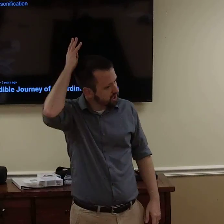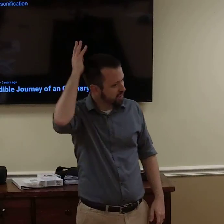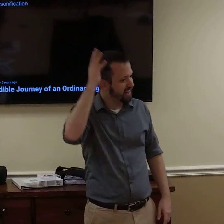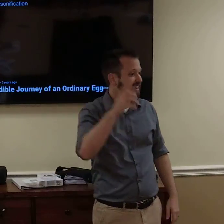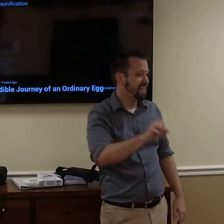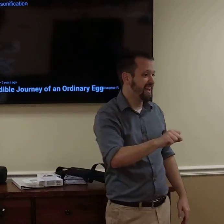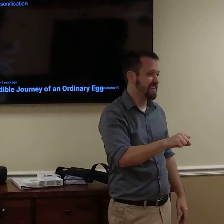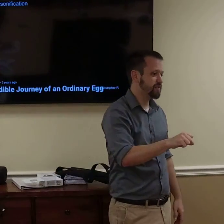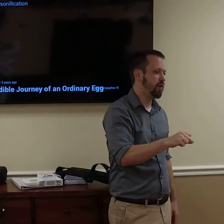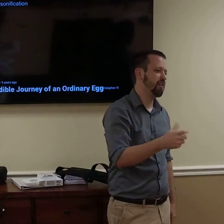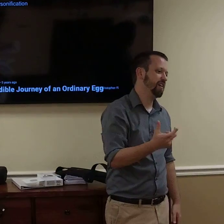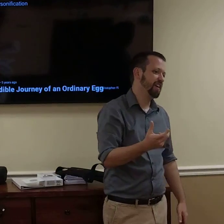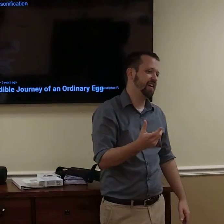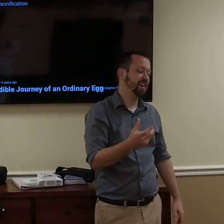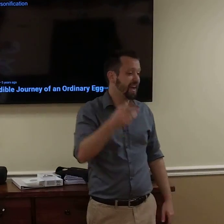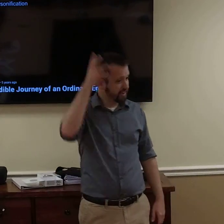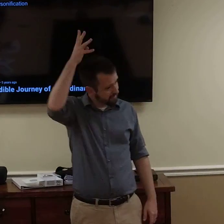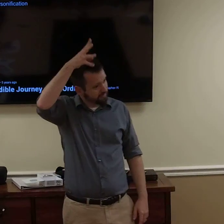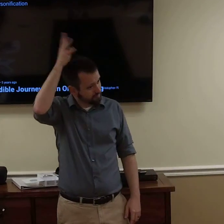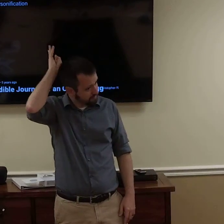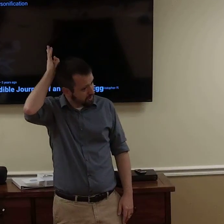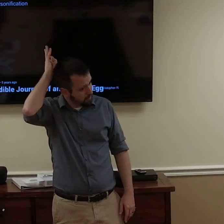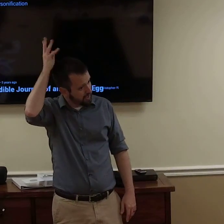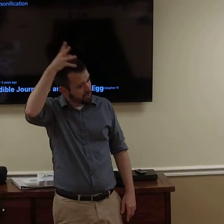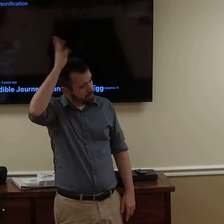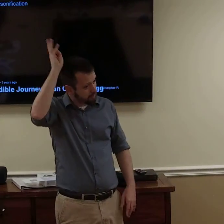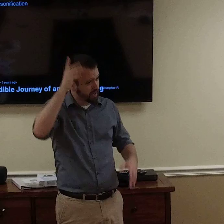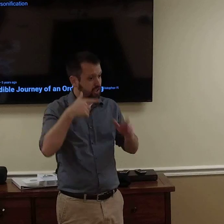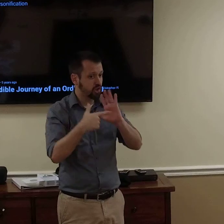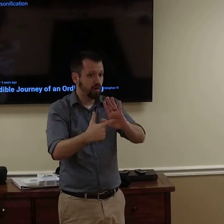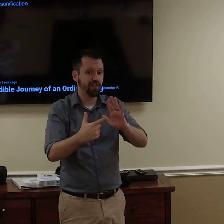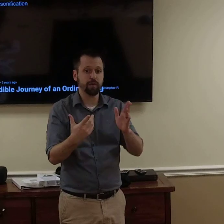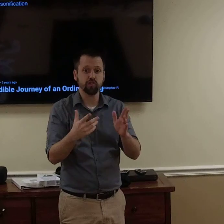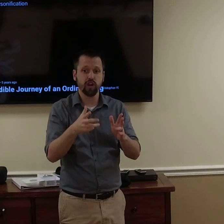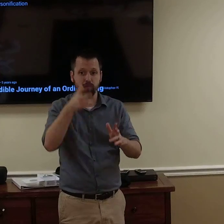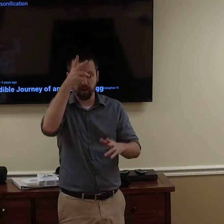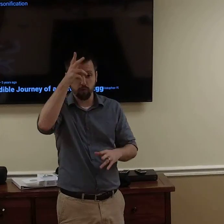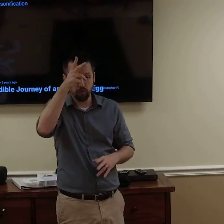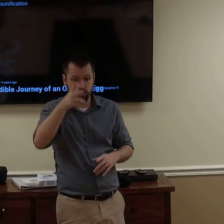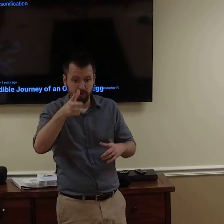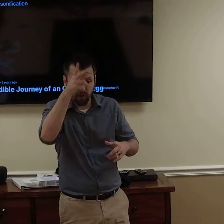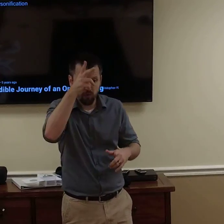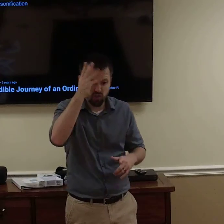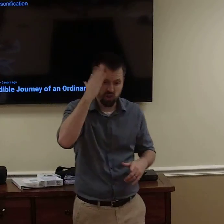rooster, yes. Well, yeah, it could be like, you could be like showing, if I'm describing like a rooster, I'd be like, rooster,